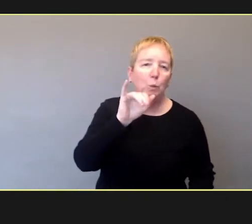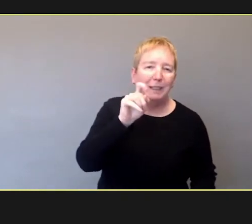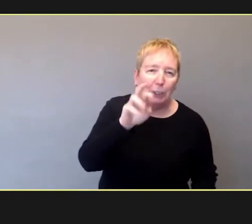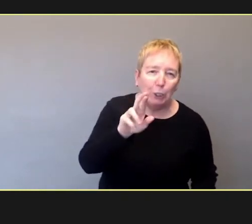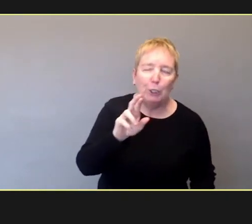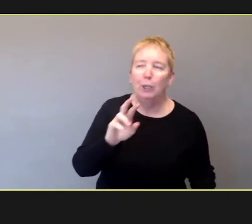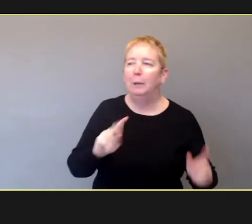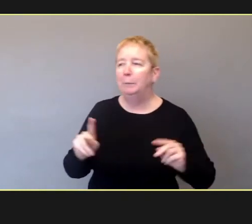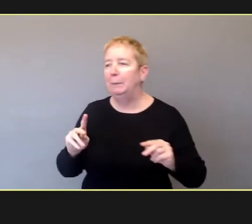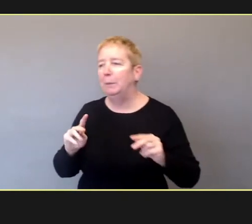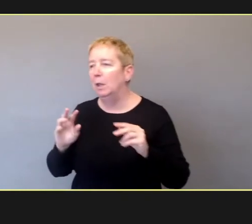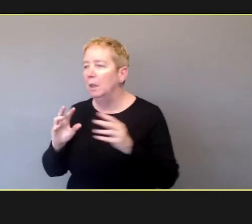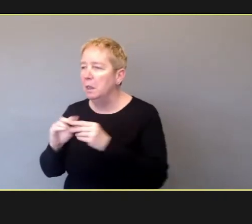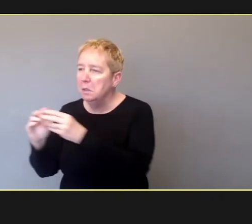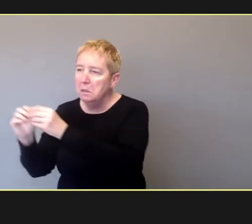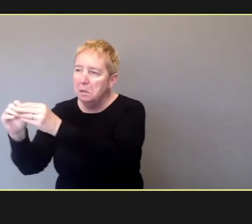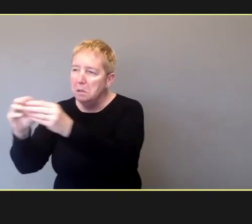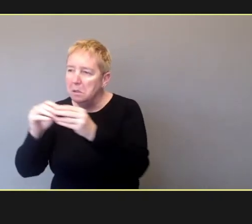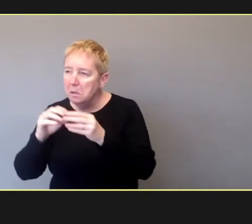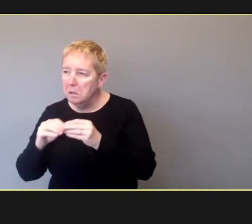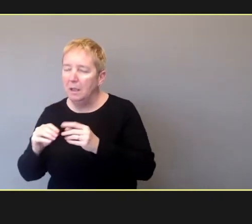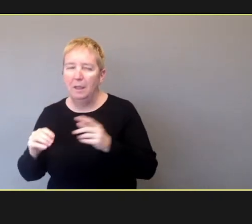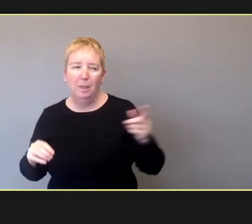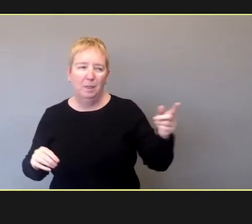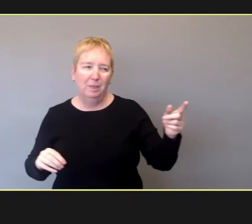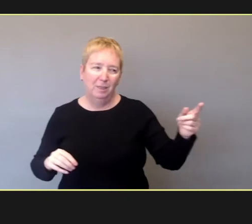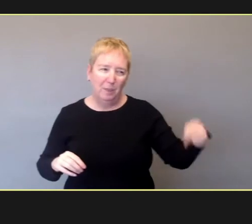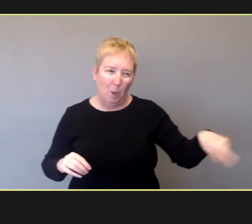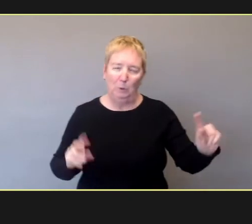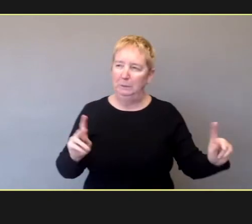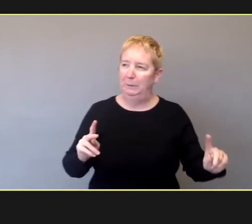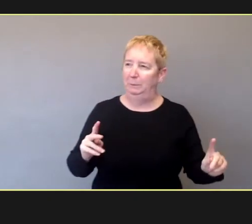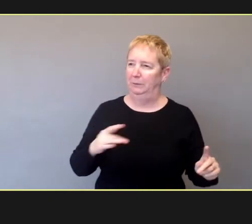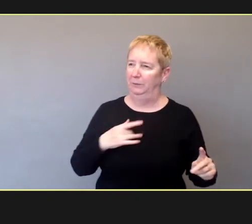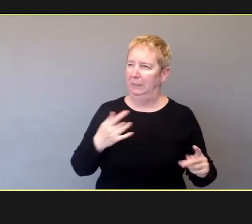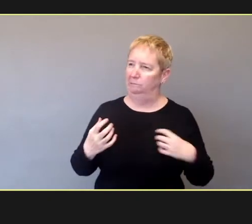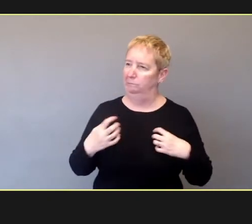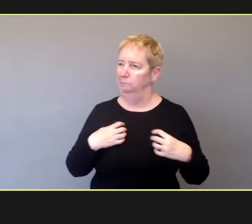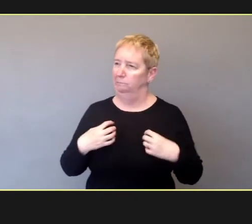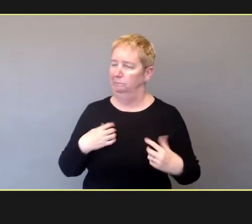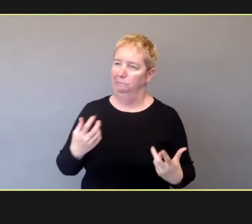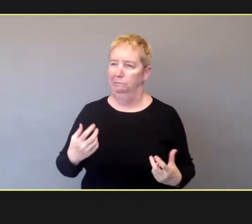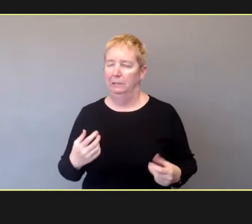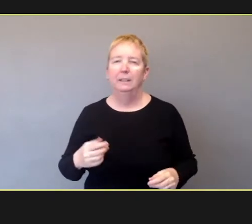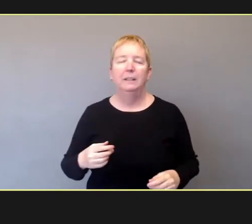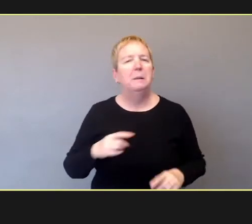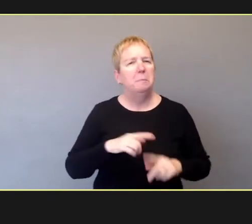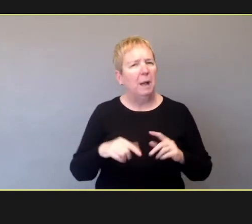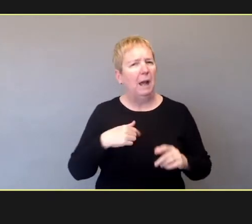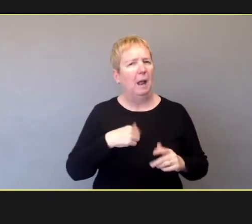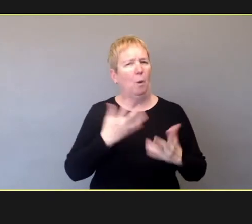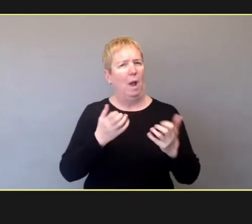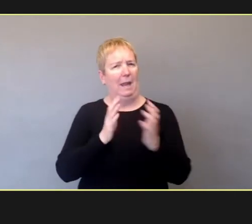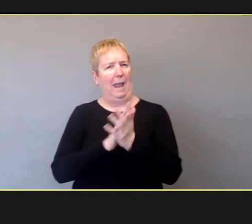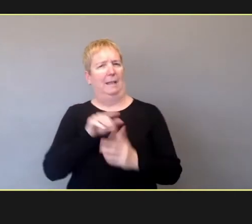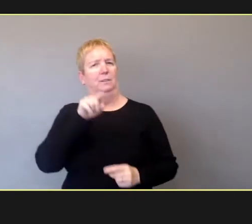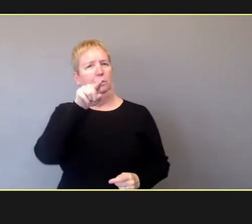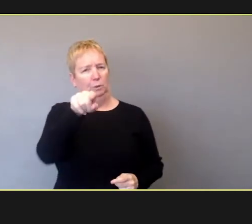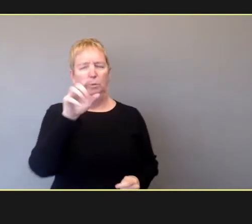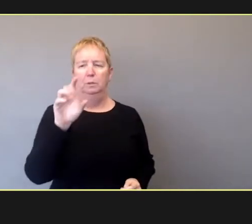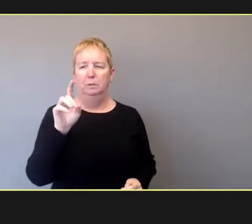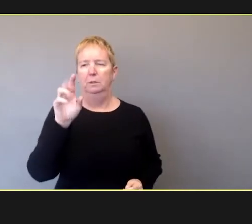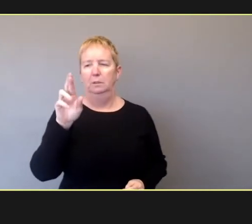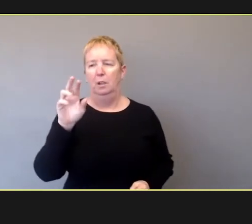out there amongst those groups. But I did want to ask you, Dr. Scrace, I mean, have you heard directly